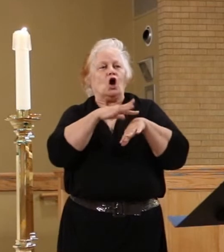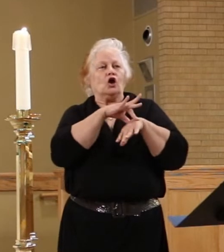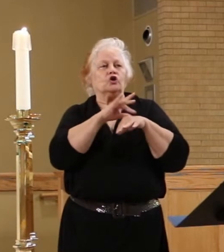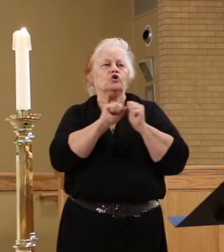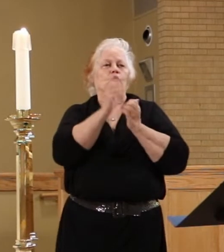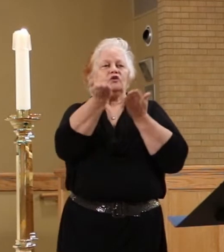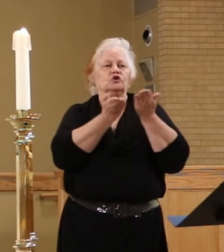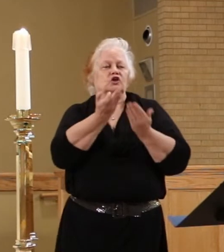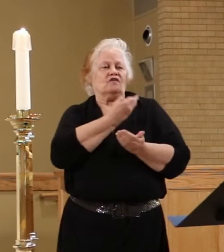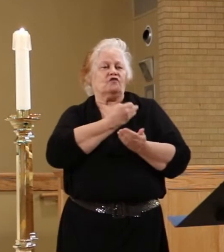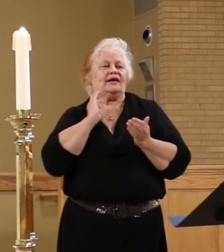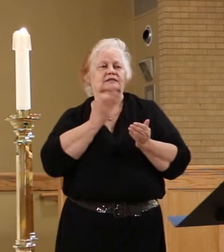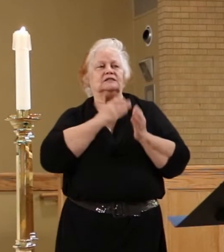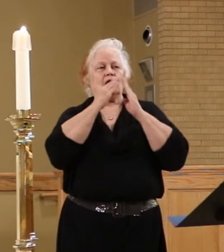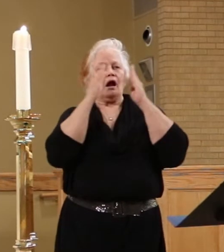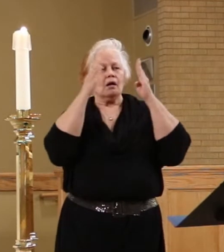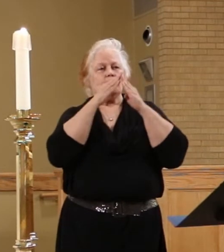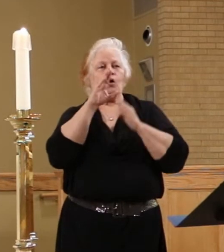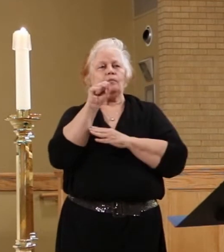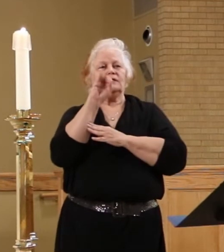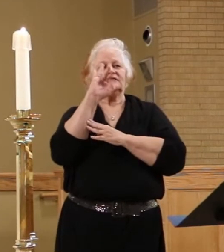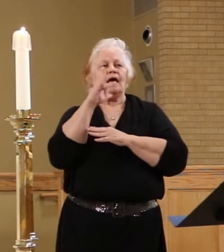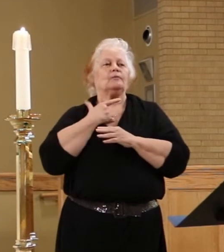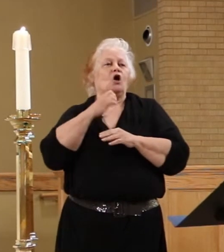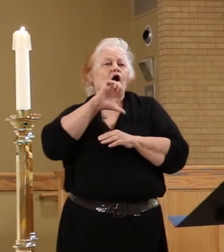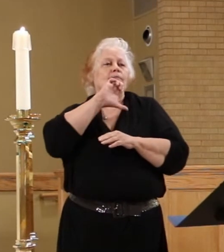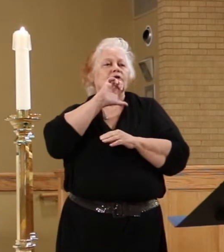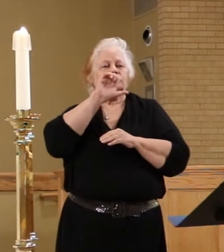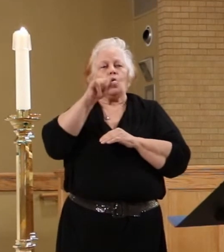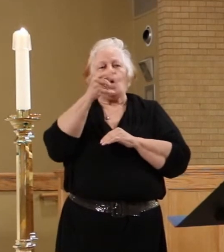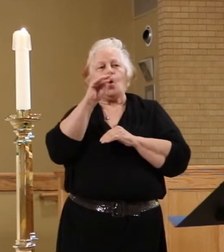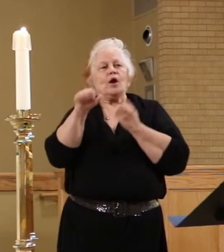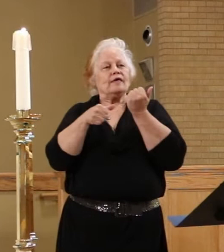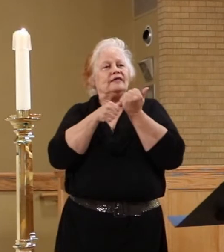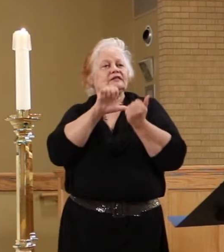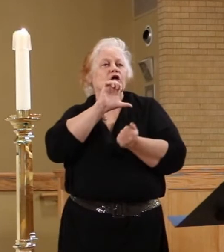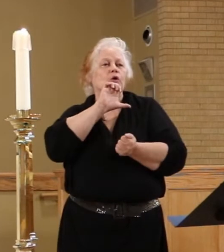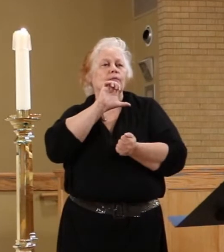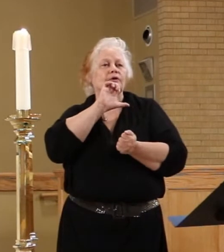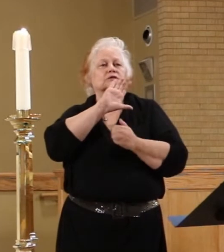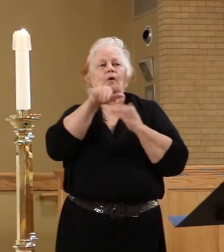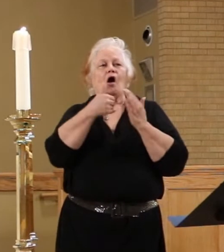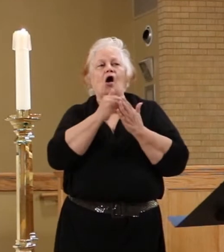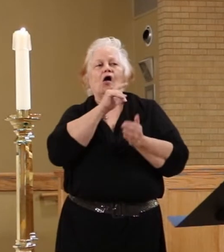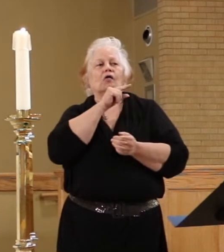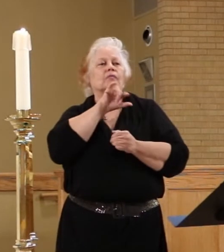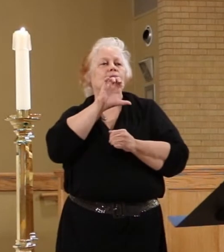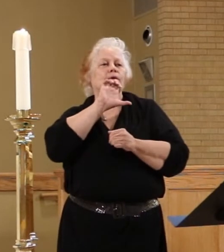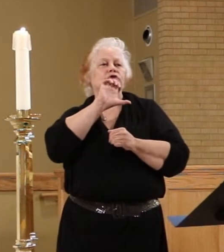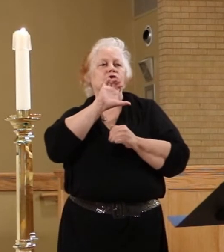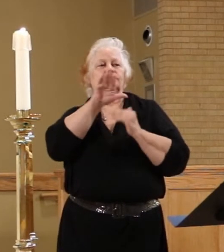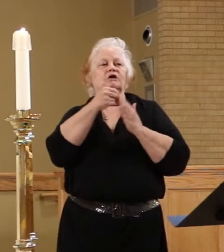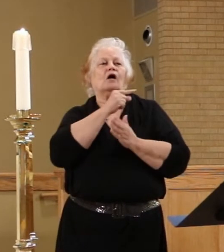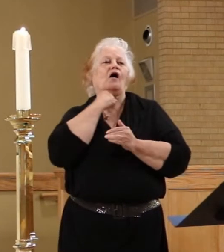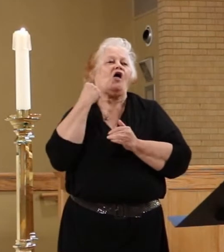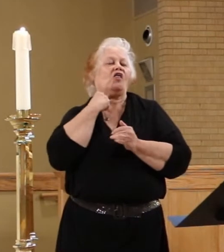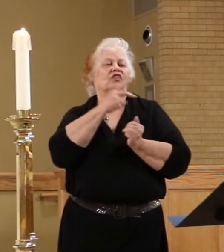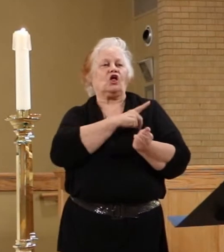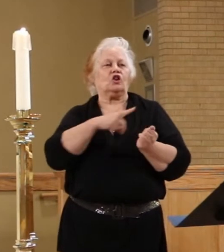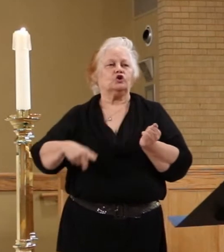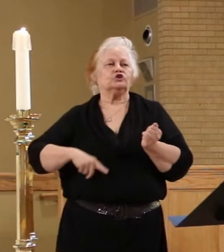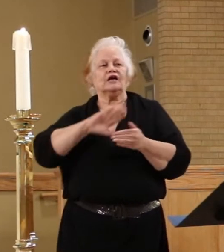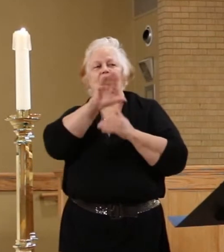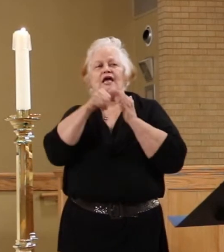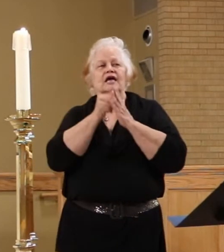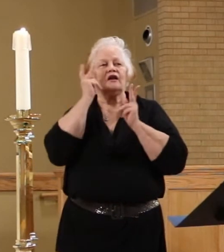our Pope, and Samuel, our Bishop, Jorge, our Auxiliary Bishop, the Order of Bishops, all the clergy, and